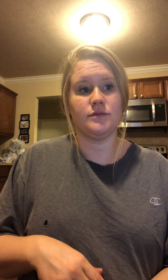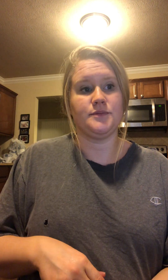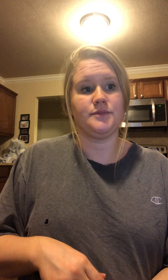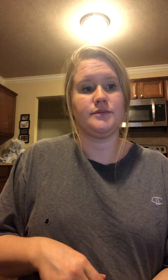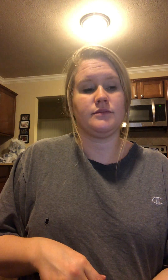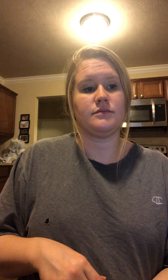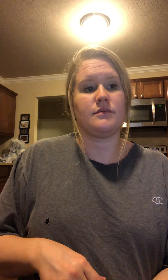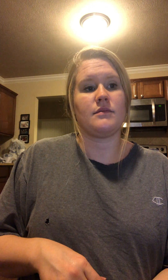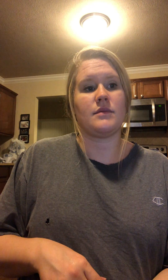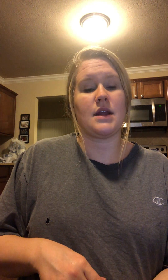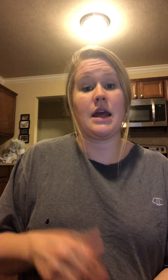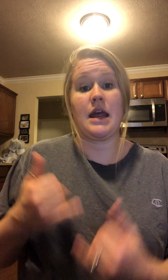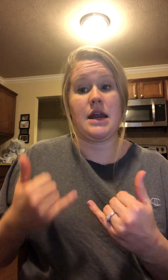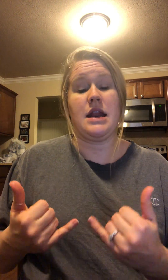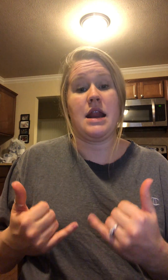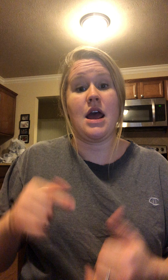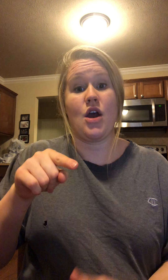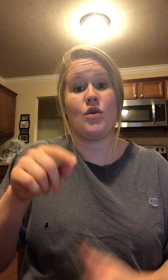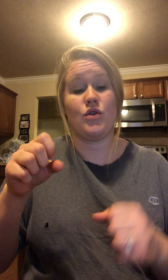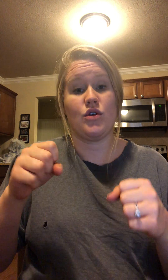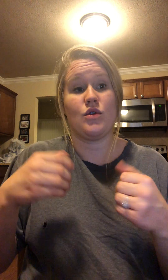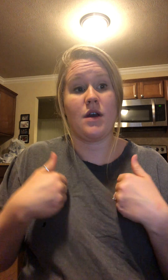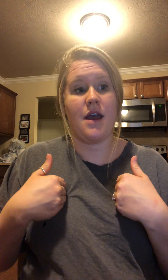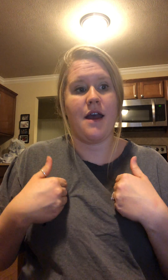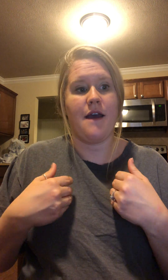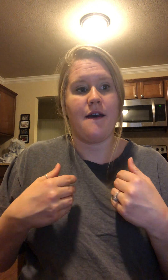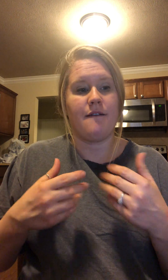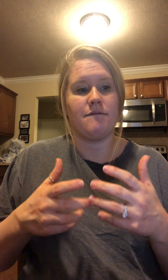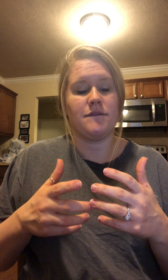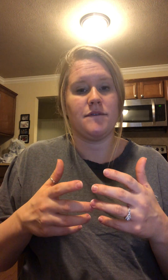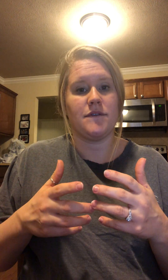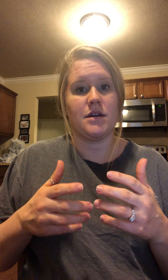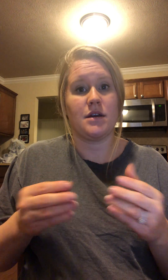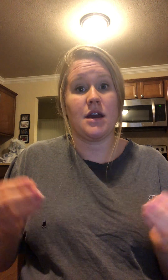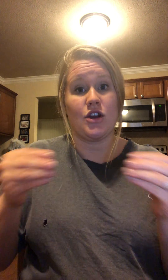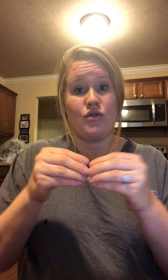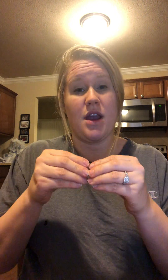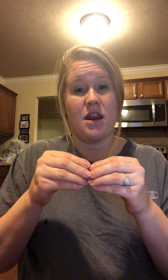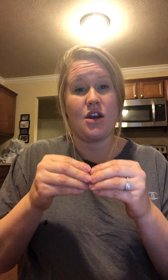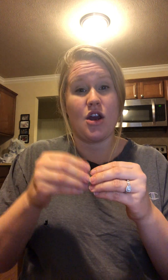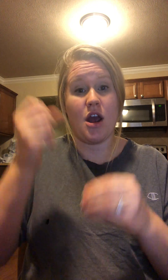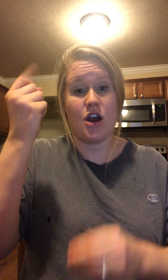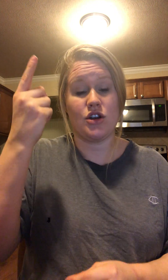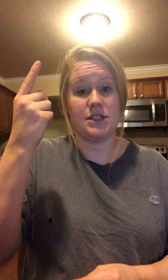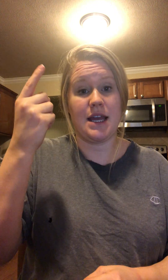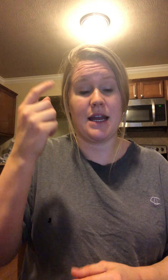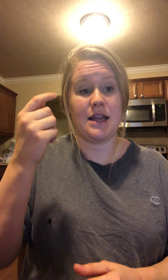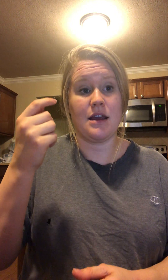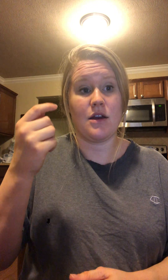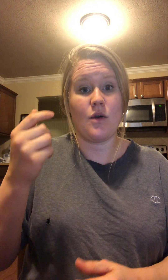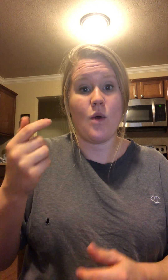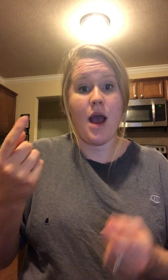Now, you have a greater understanding of what happens each and every day in our